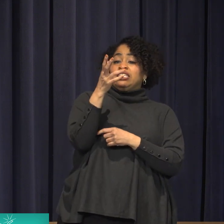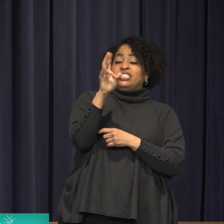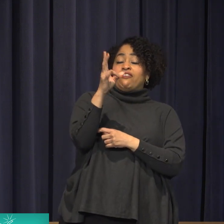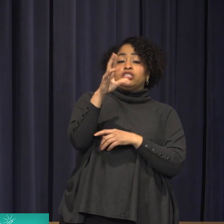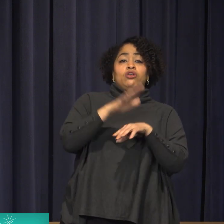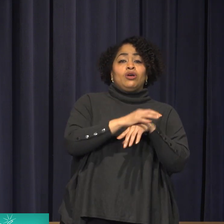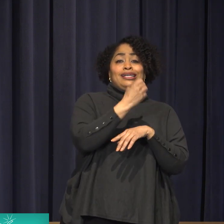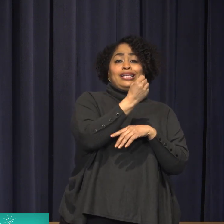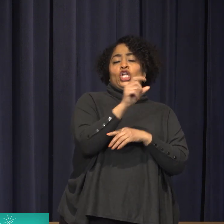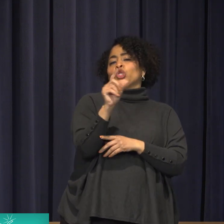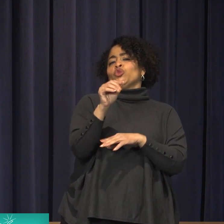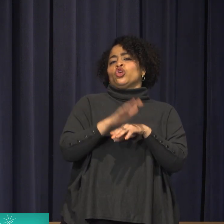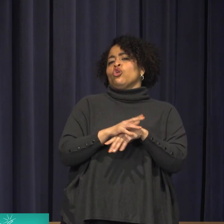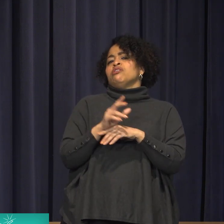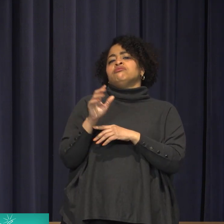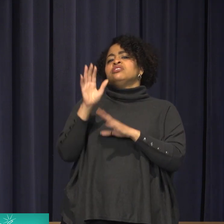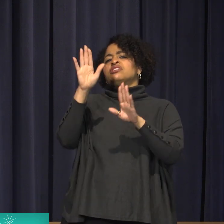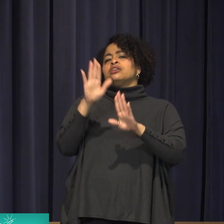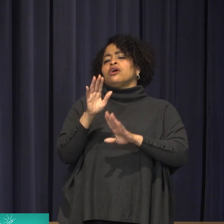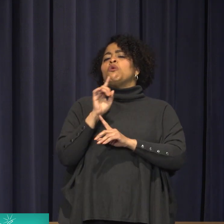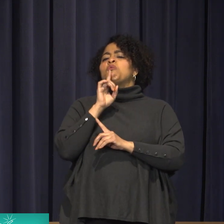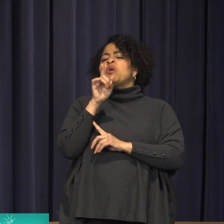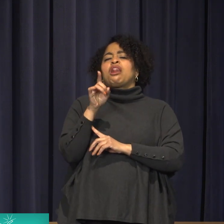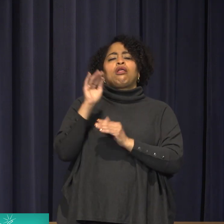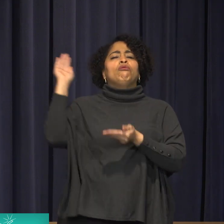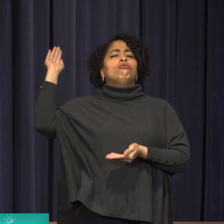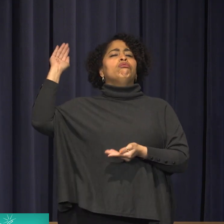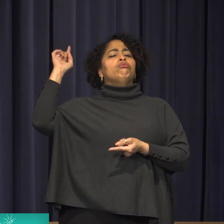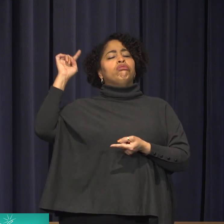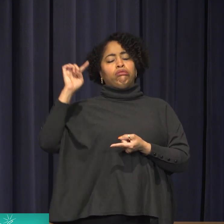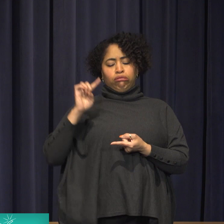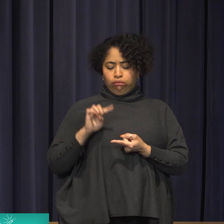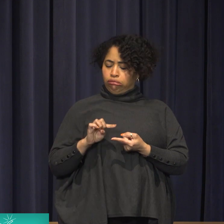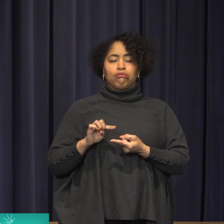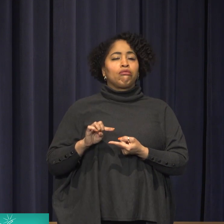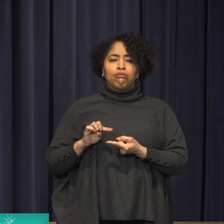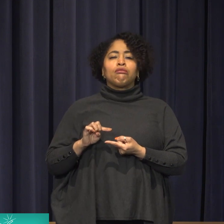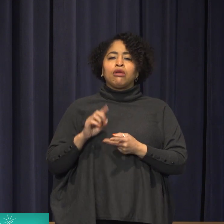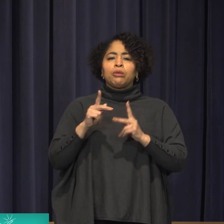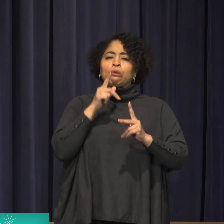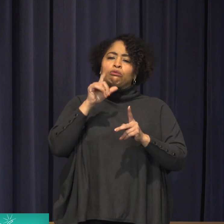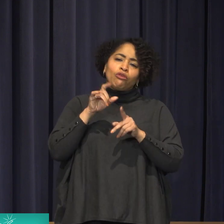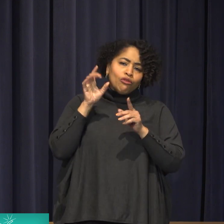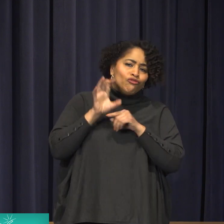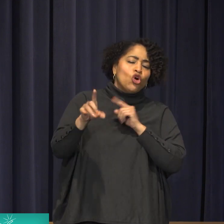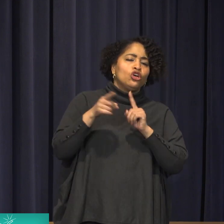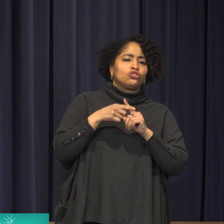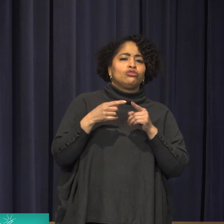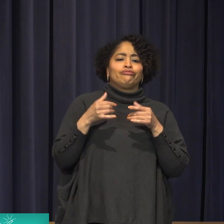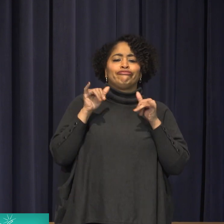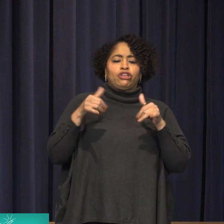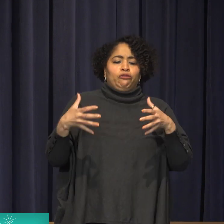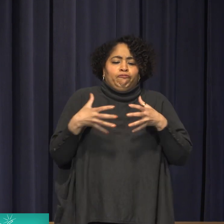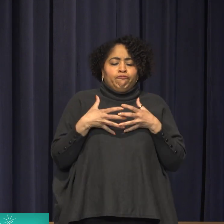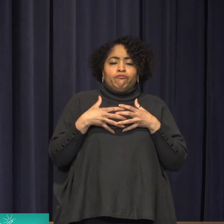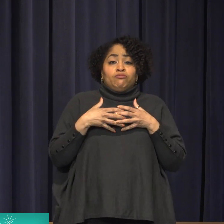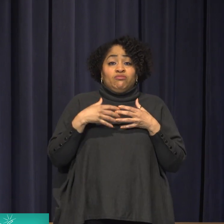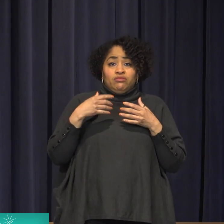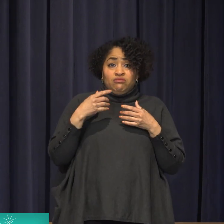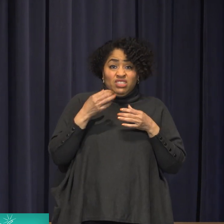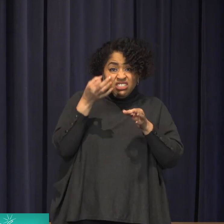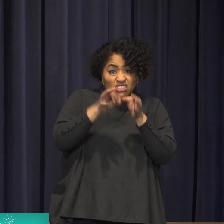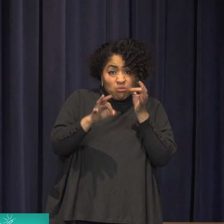20 on Sunday, about a quarter of what we've been running. This process of taking the officers'